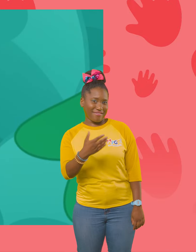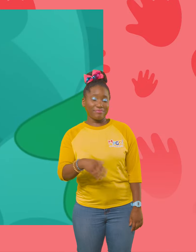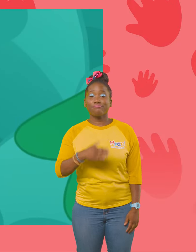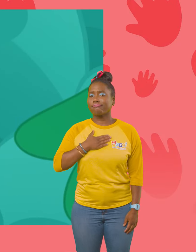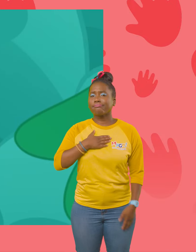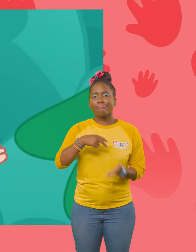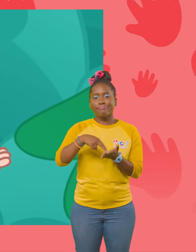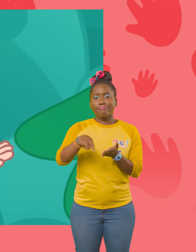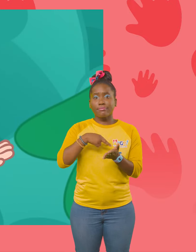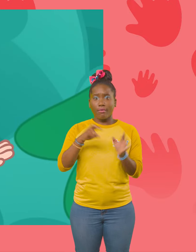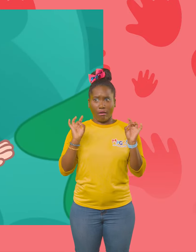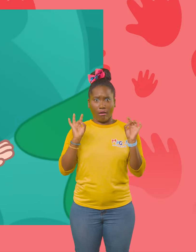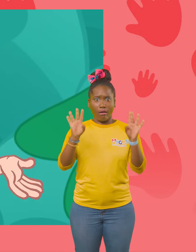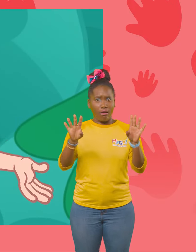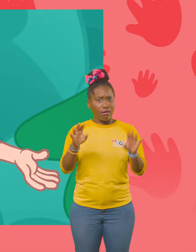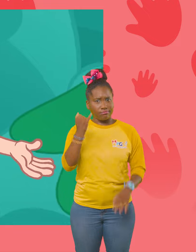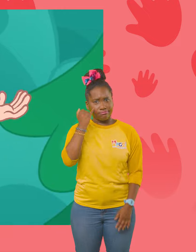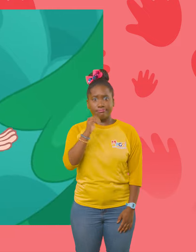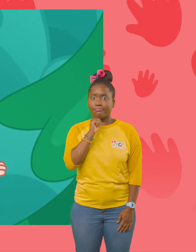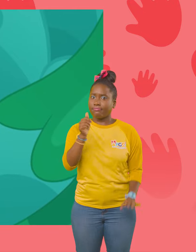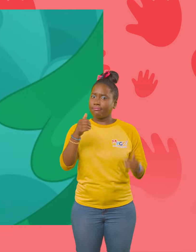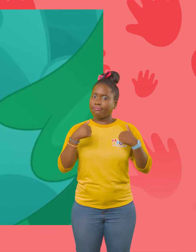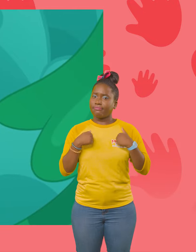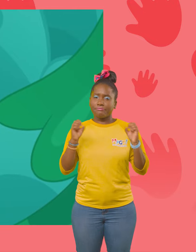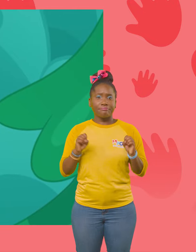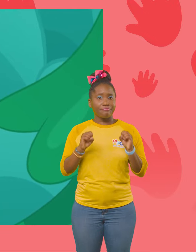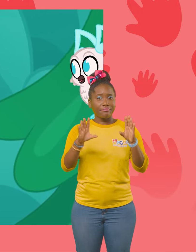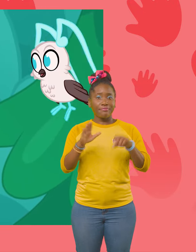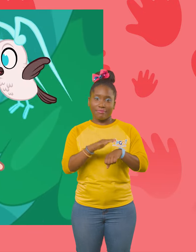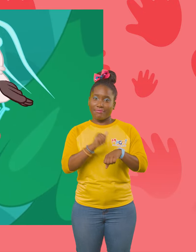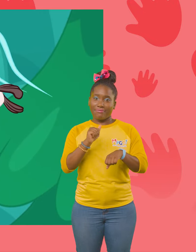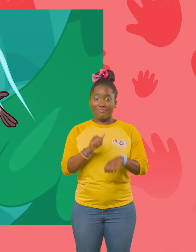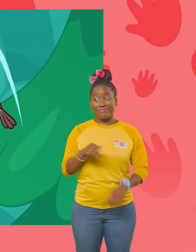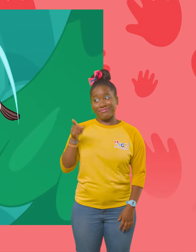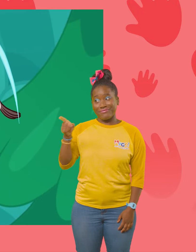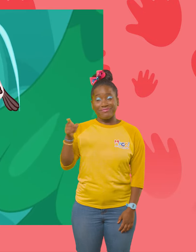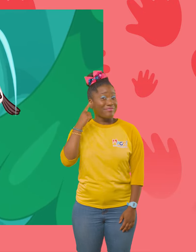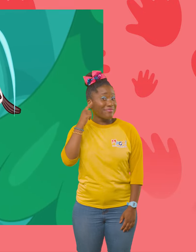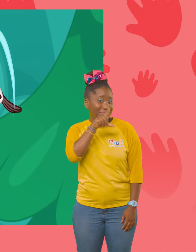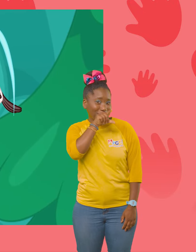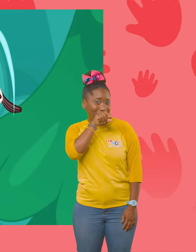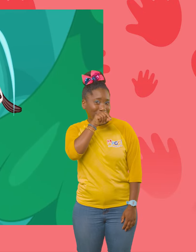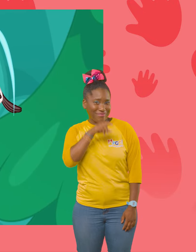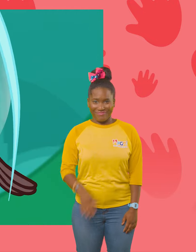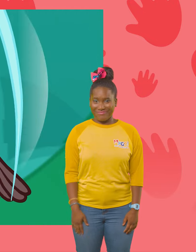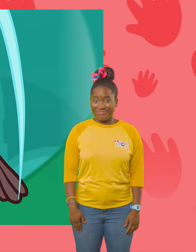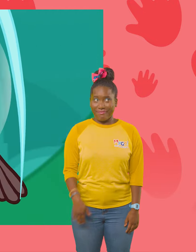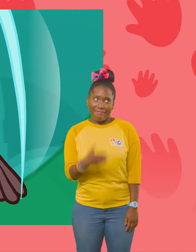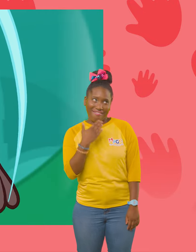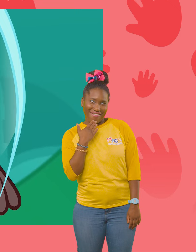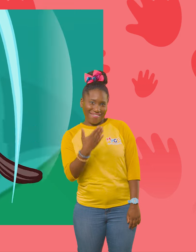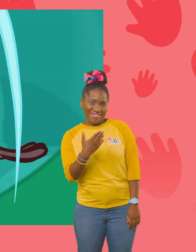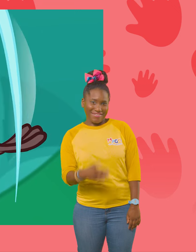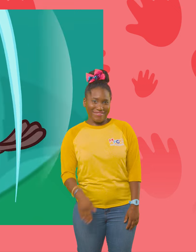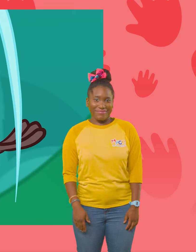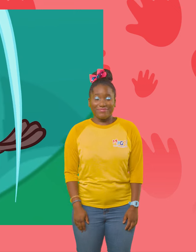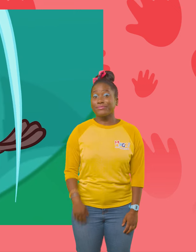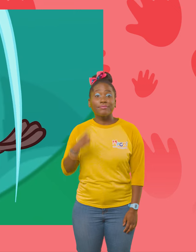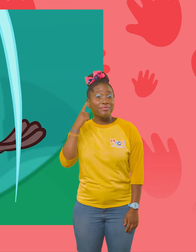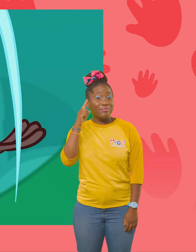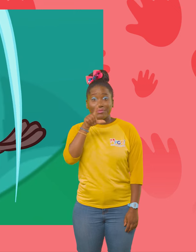Thank you. I would never be able to dance this well without my dear magic pet, Soundbird. Oh, thank